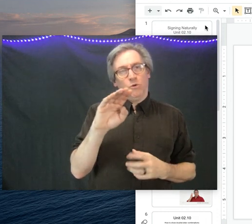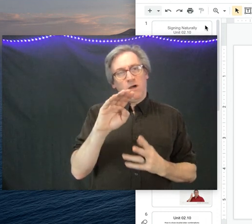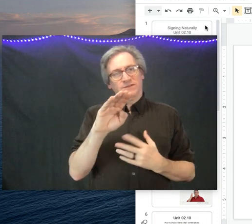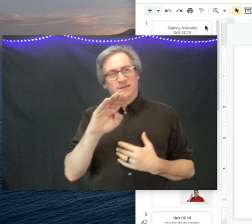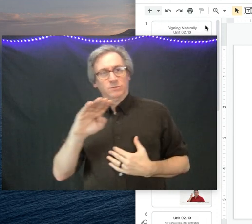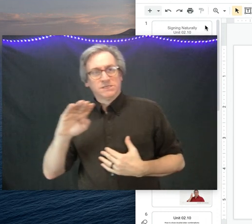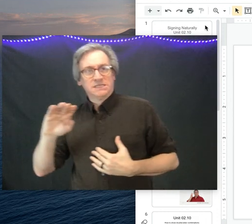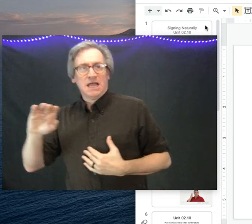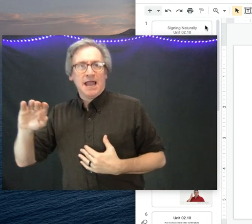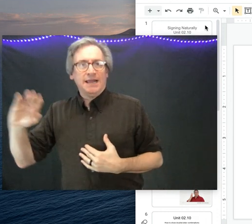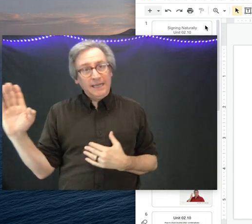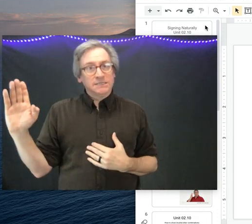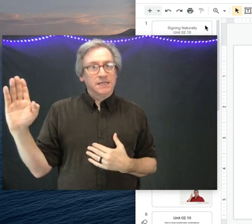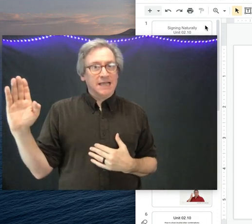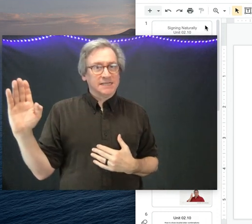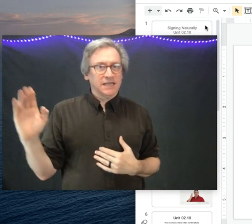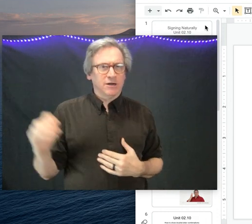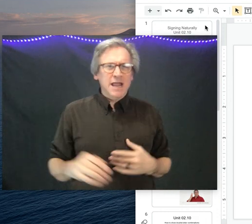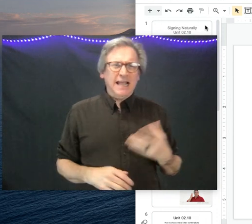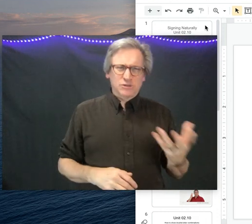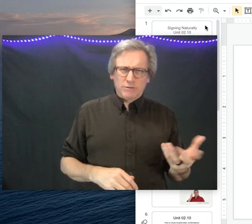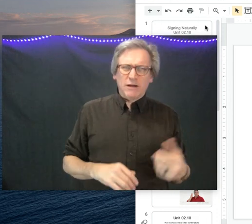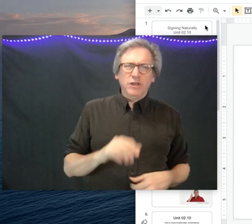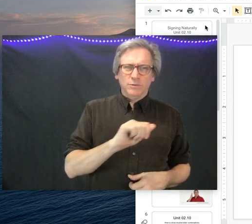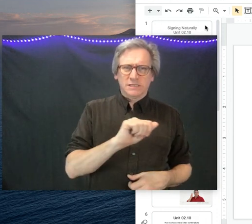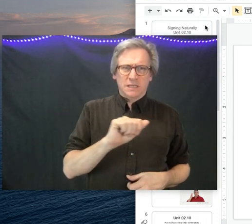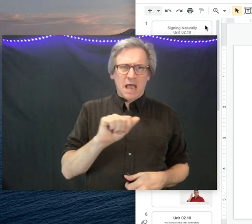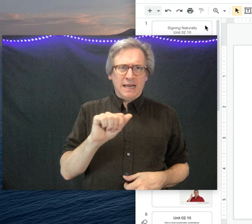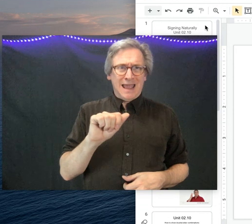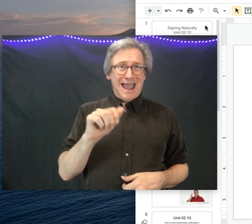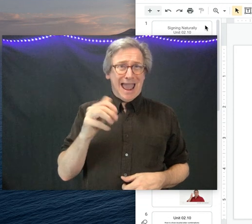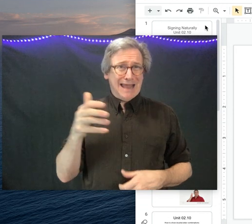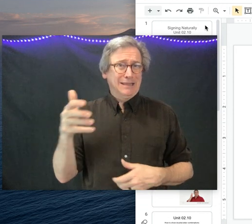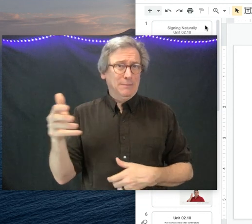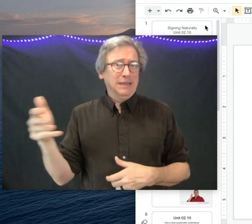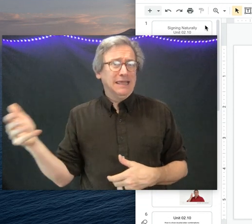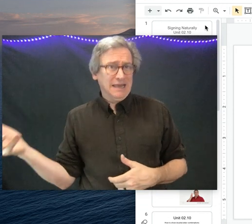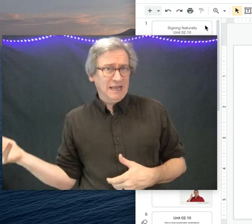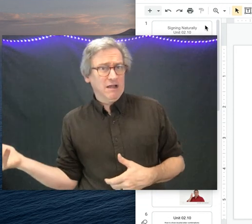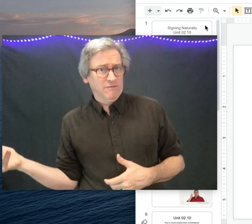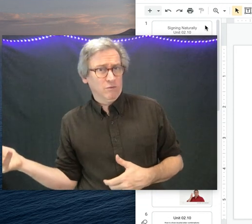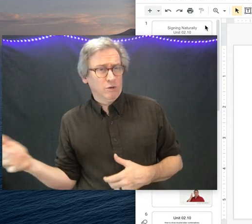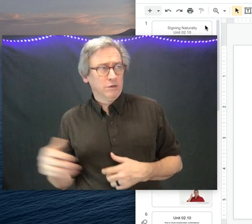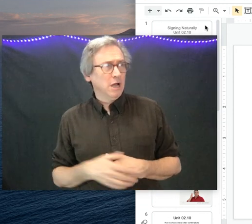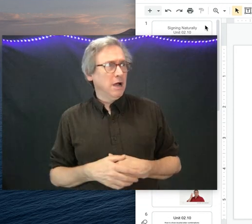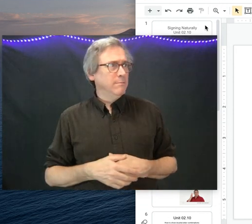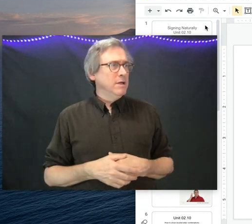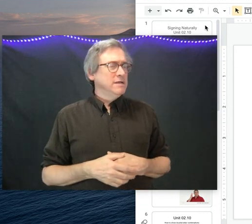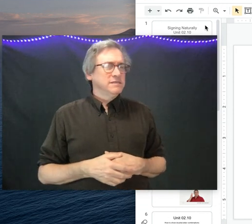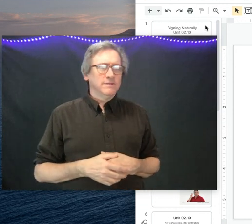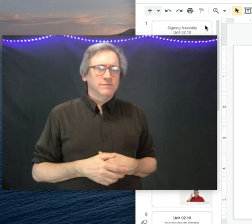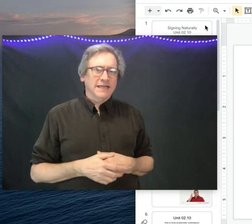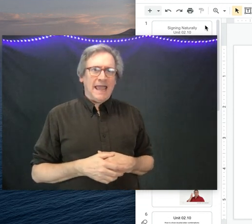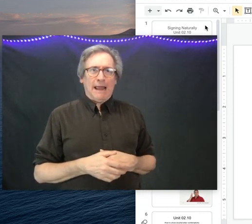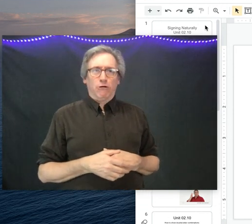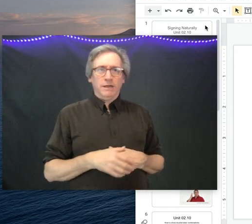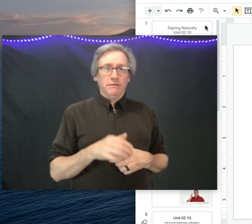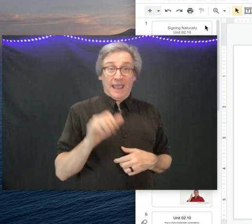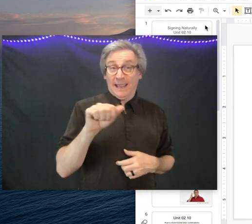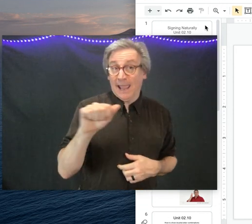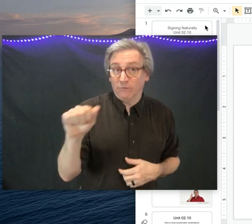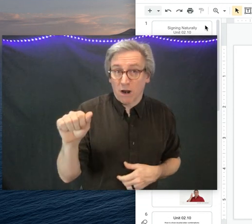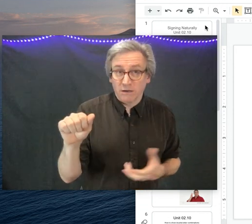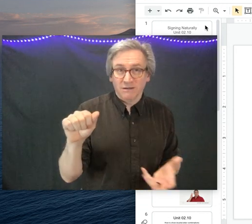So oftentimes we'll slide into the last letter. It's rare that you would slide at the beginning of a word. Sometimes like